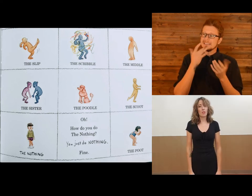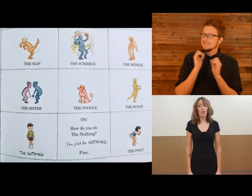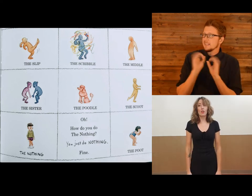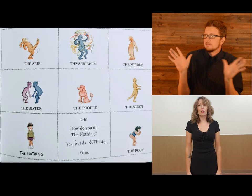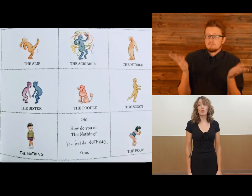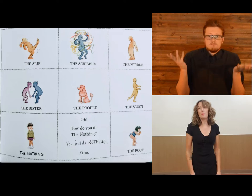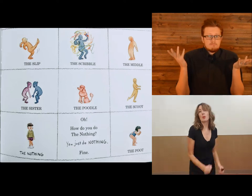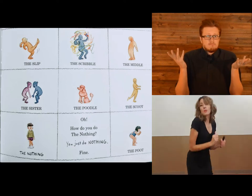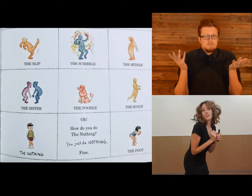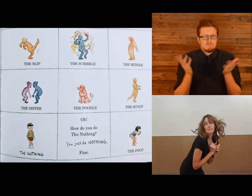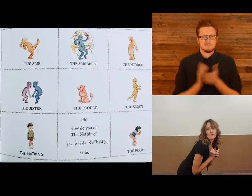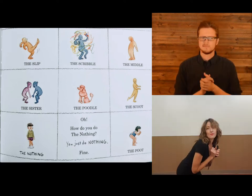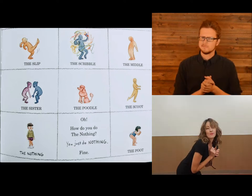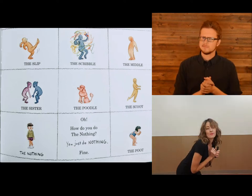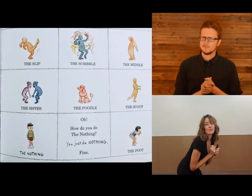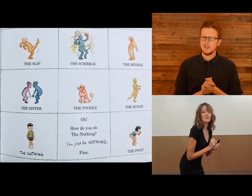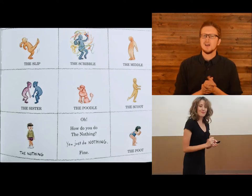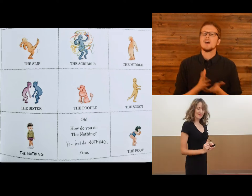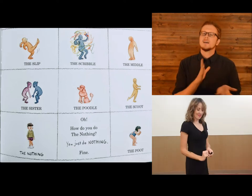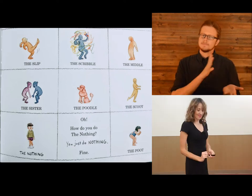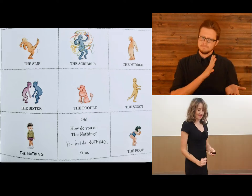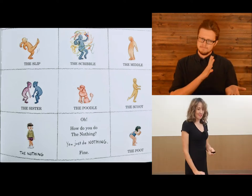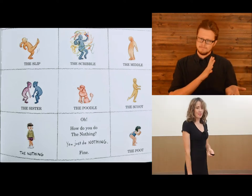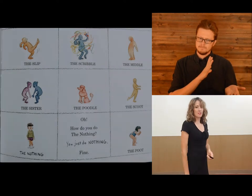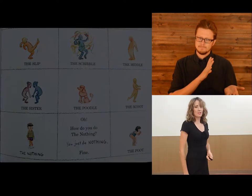Fine. You can do the poot.